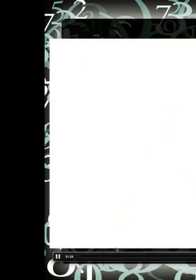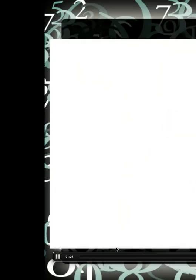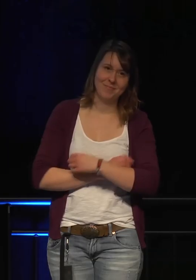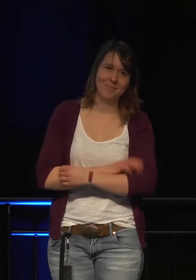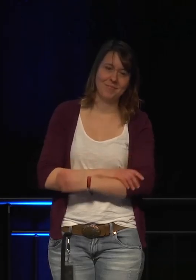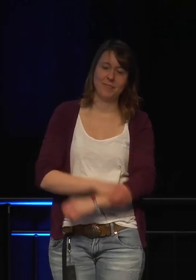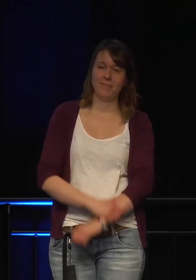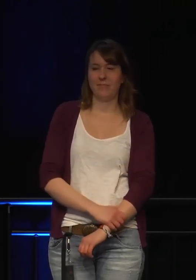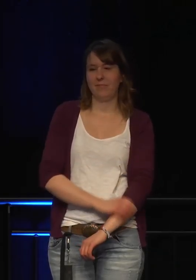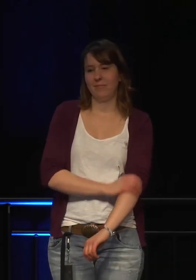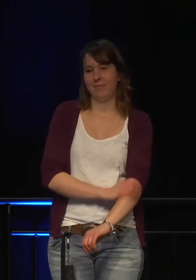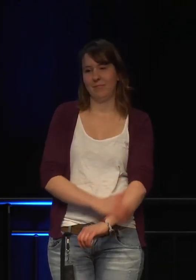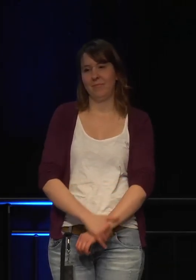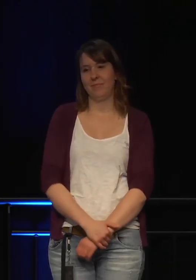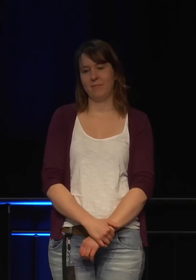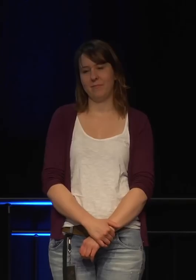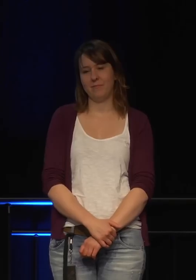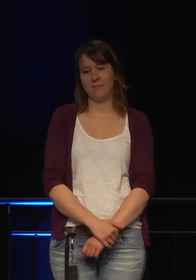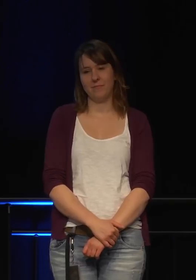Kayla, can I trust you?